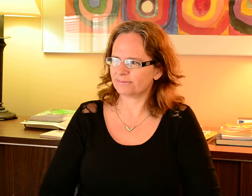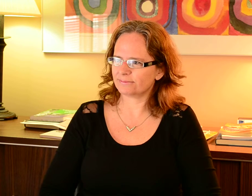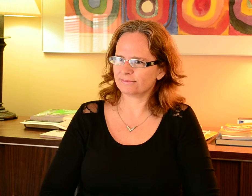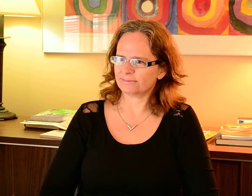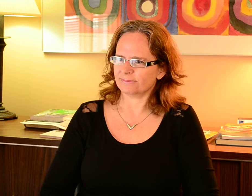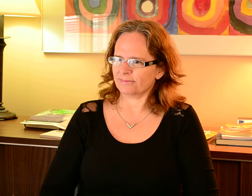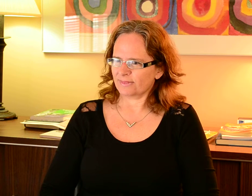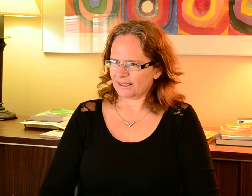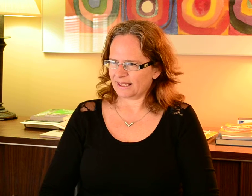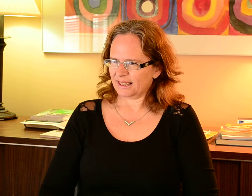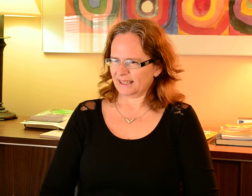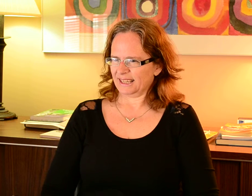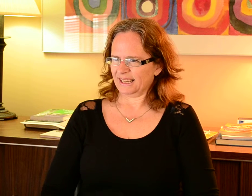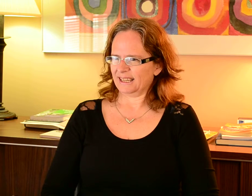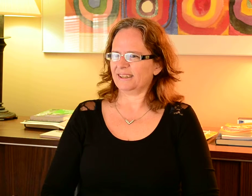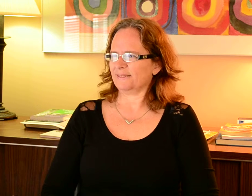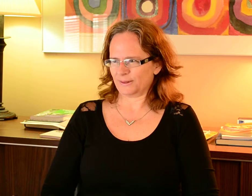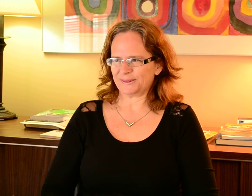An intervener, I don't know what that